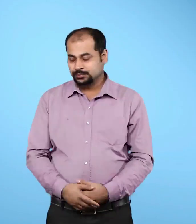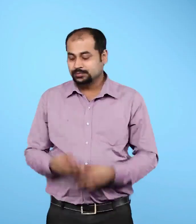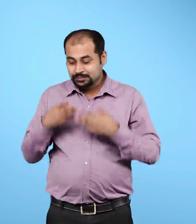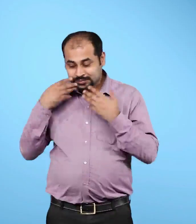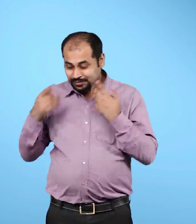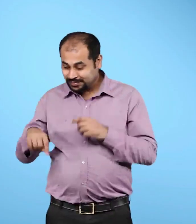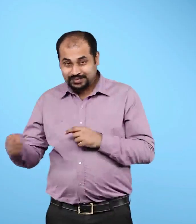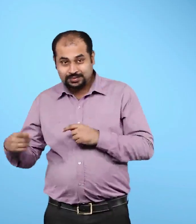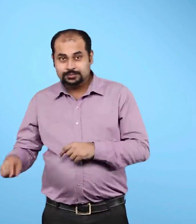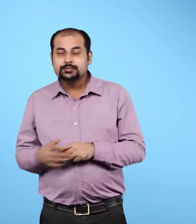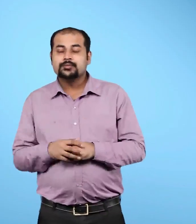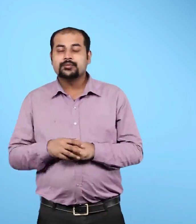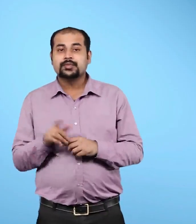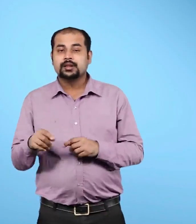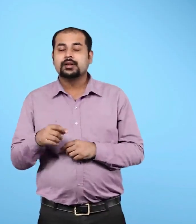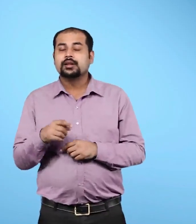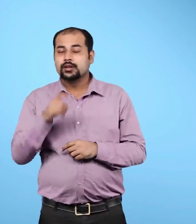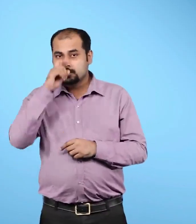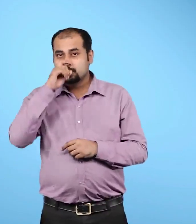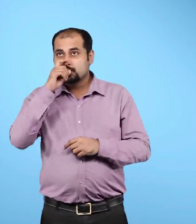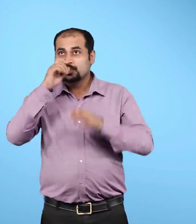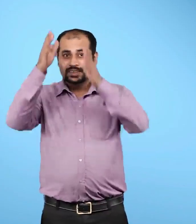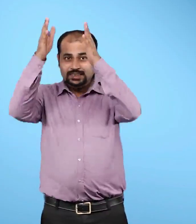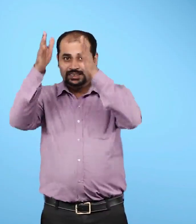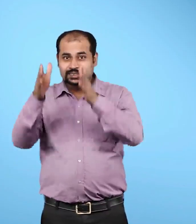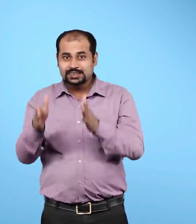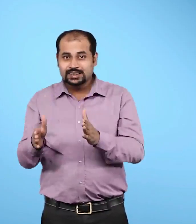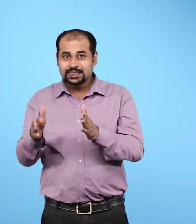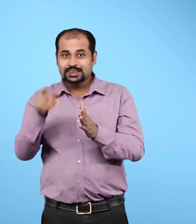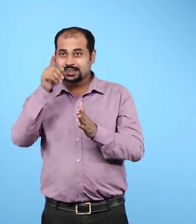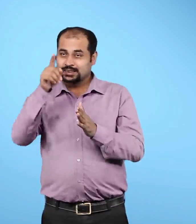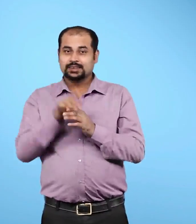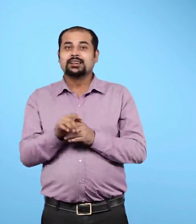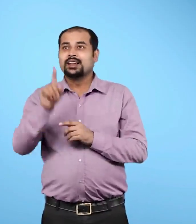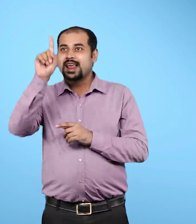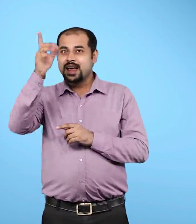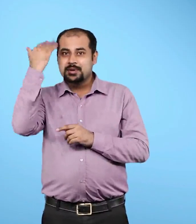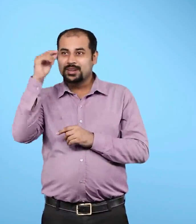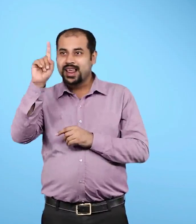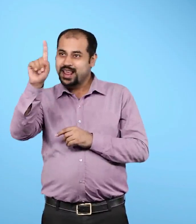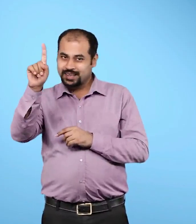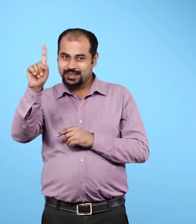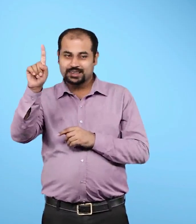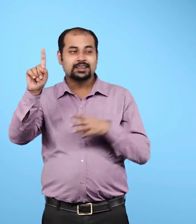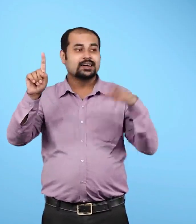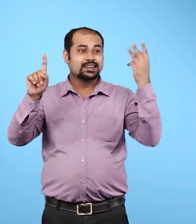Cat 2 is sitting near the blue bead box of the table with pencil in her right hand and is